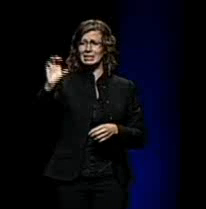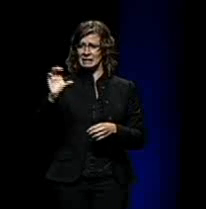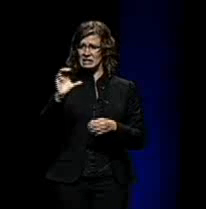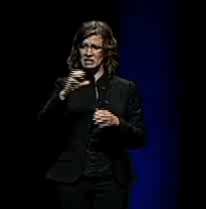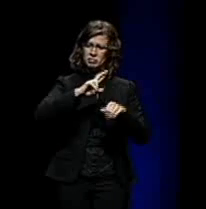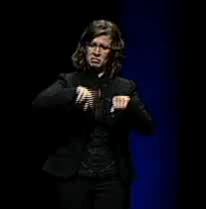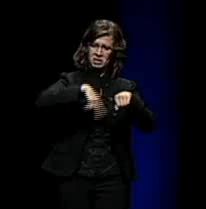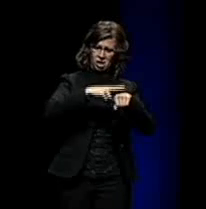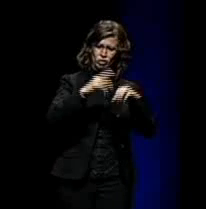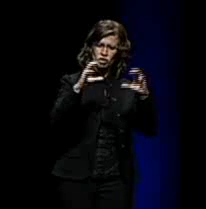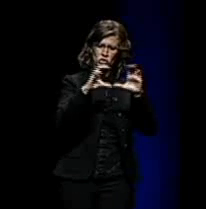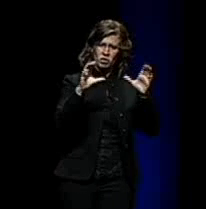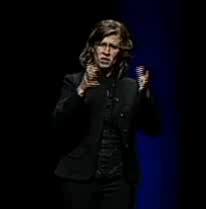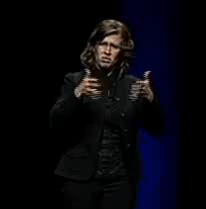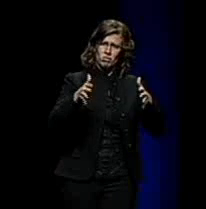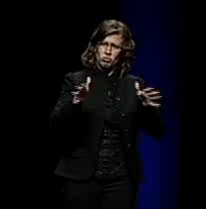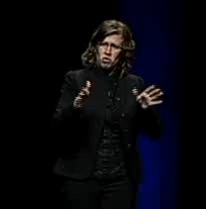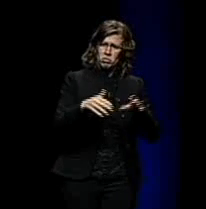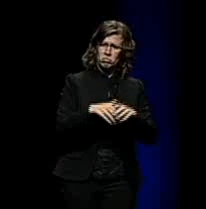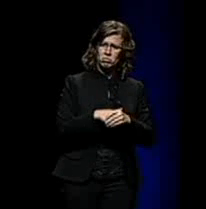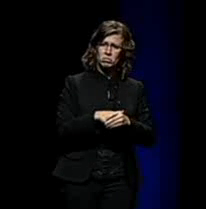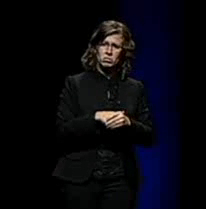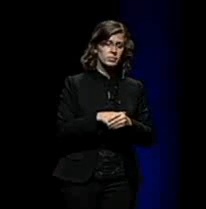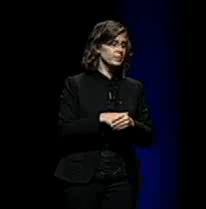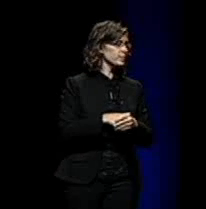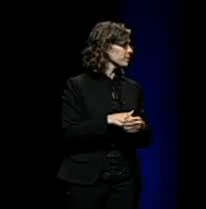Okay, let's break them down.